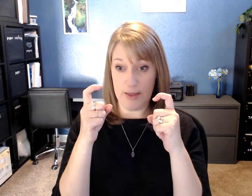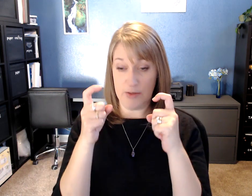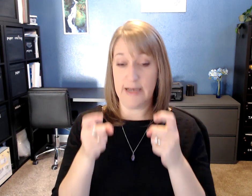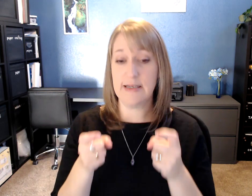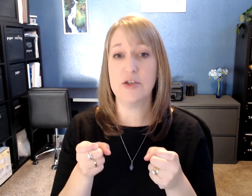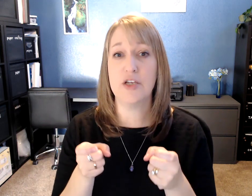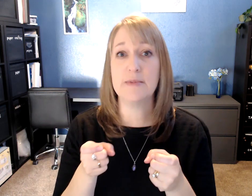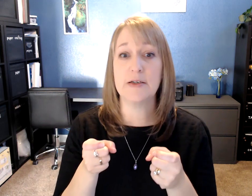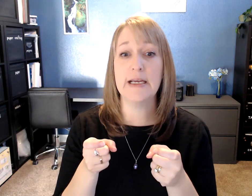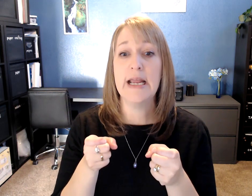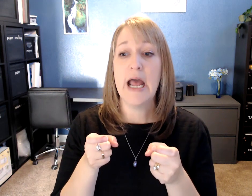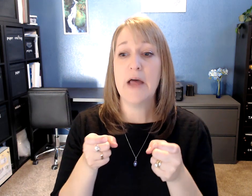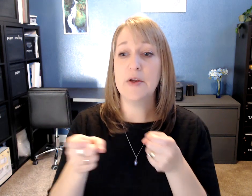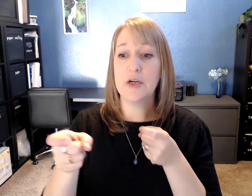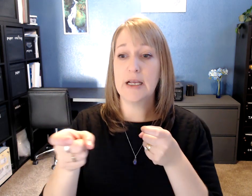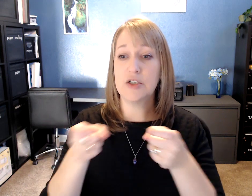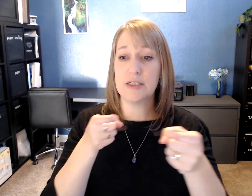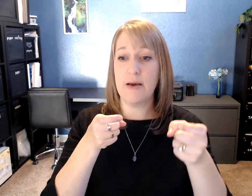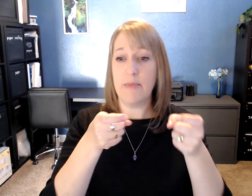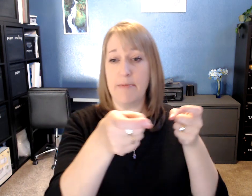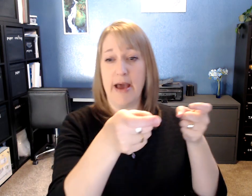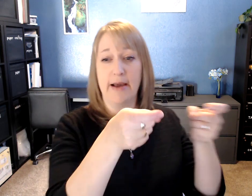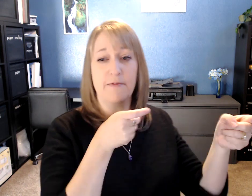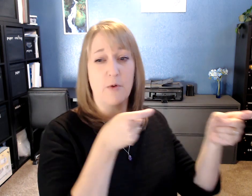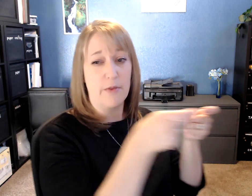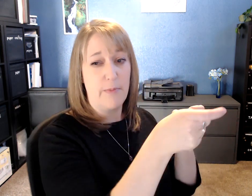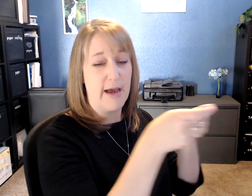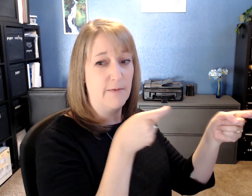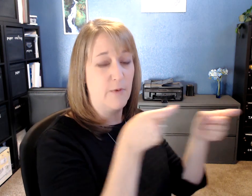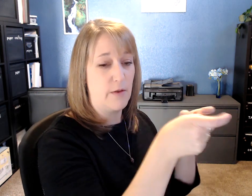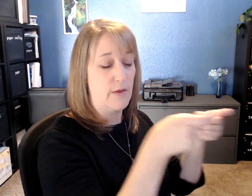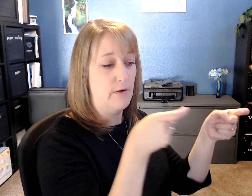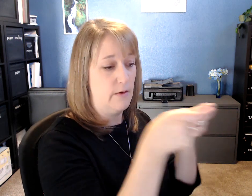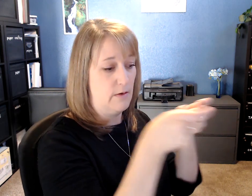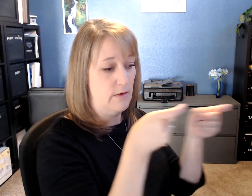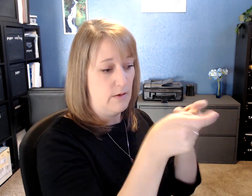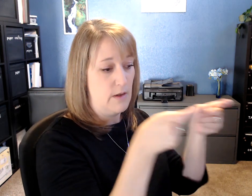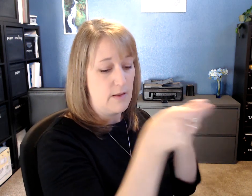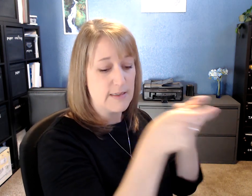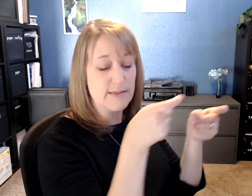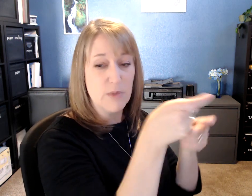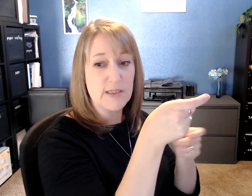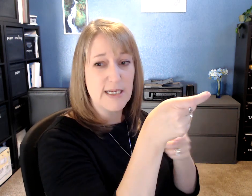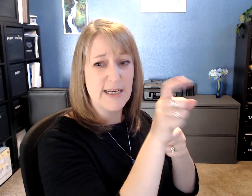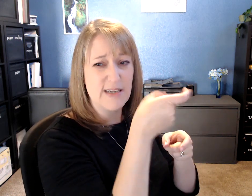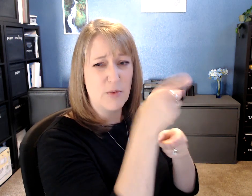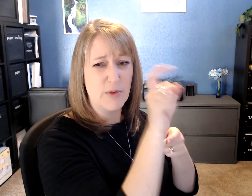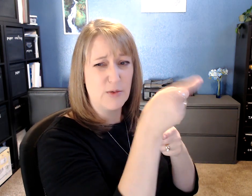those X hand shapes, all right? And then you're going to just come back and forth, back and forth. This is mostly, it's not really a